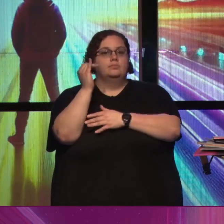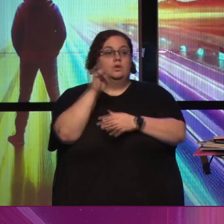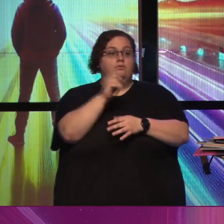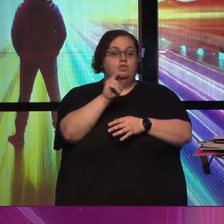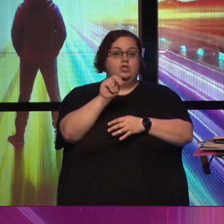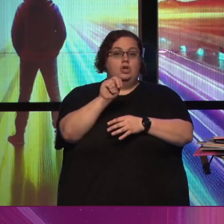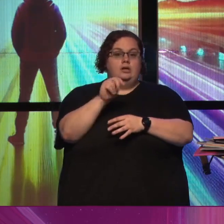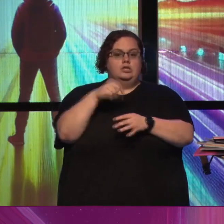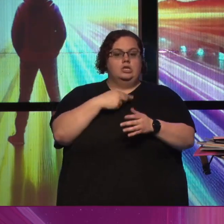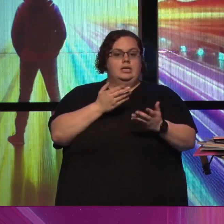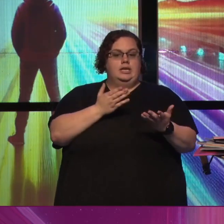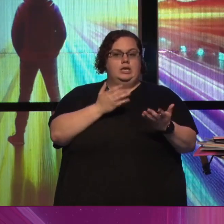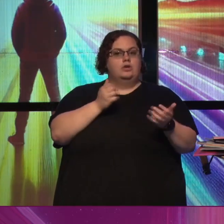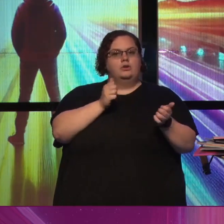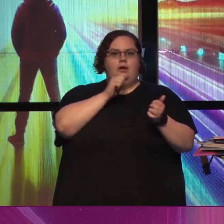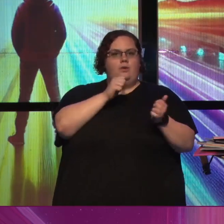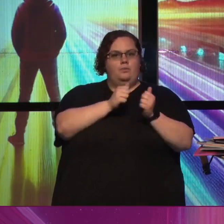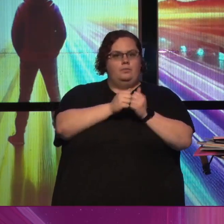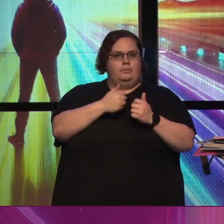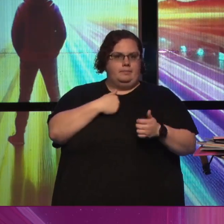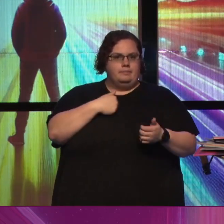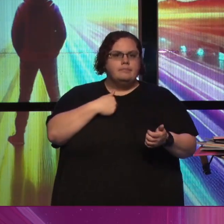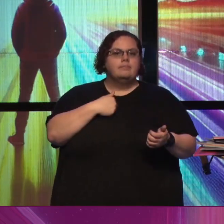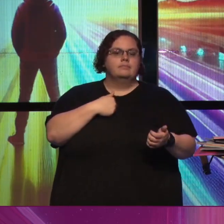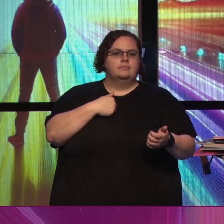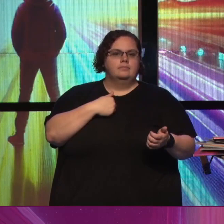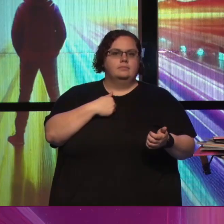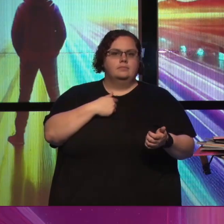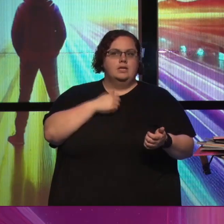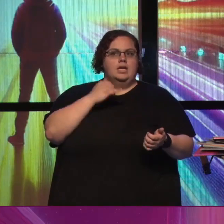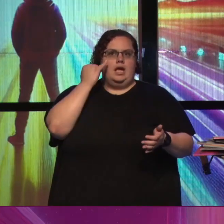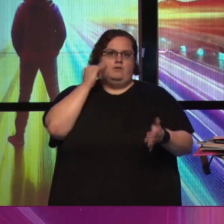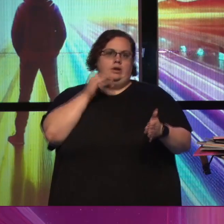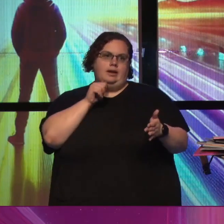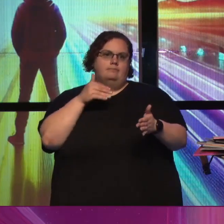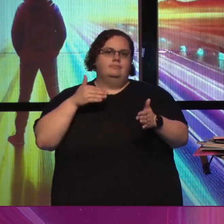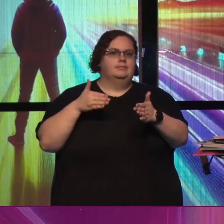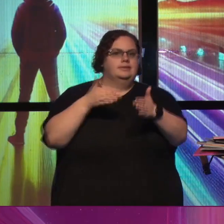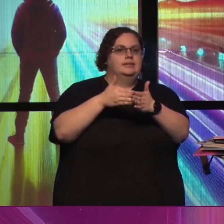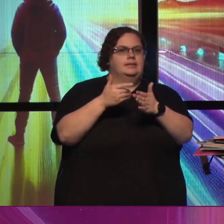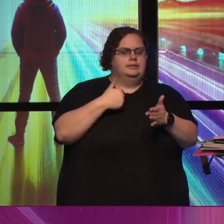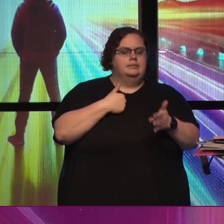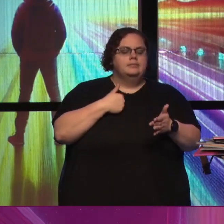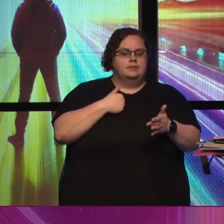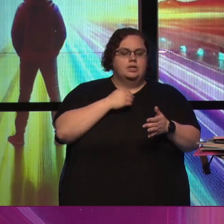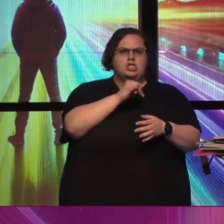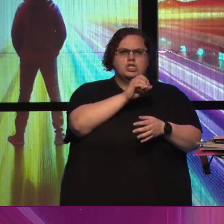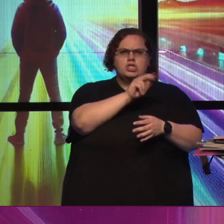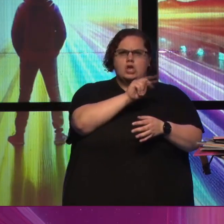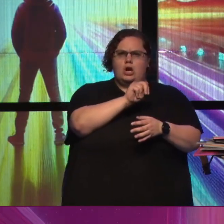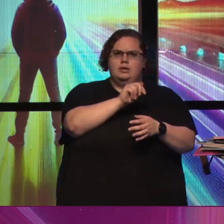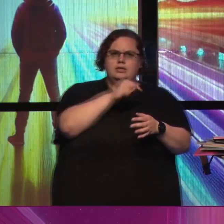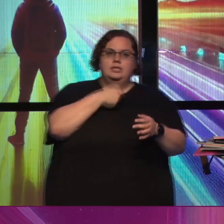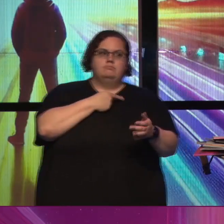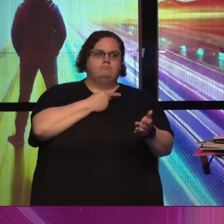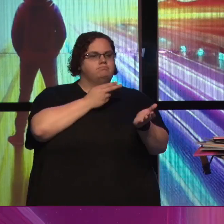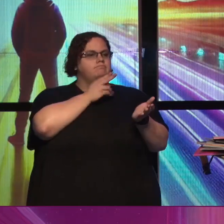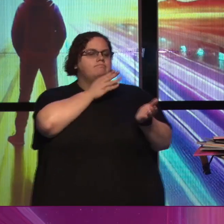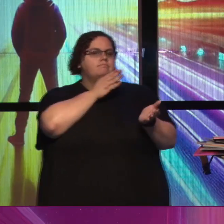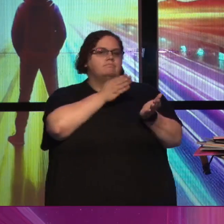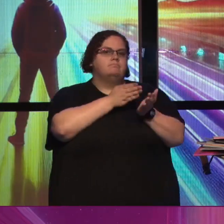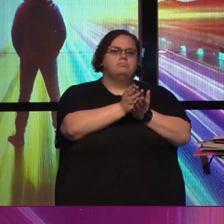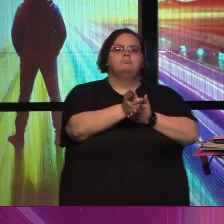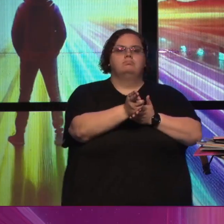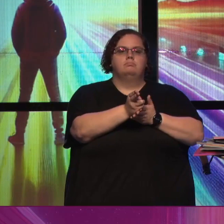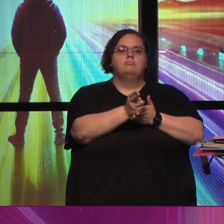me. And Jesus actually said it a little differently. He actually said, if you're not against me, this is interesting. But for John, he's like a purist. And so he's